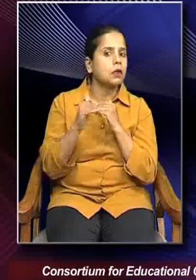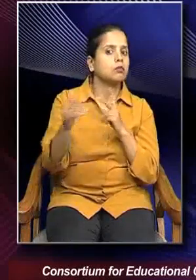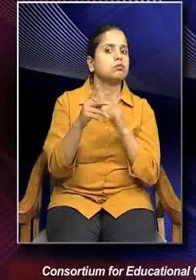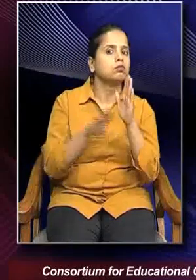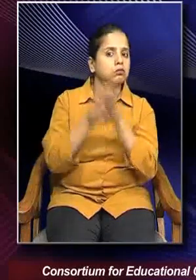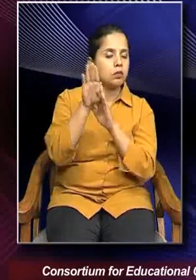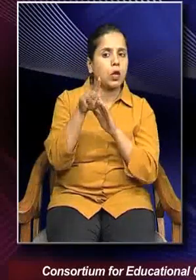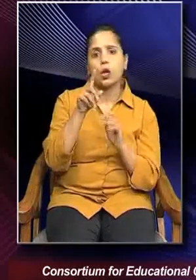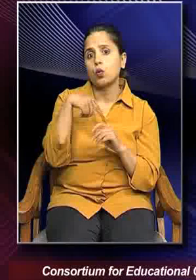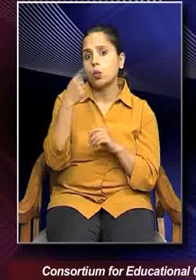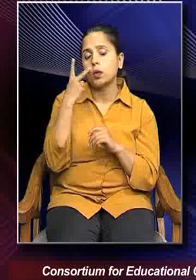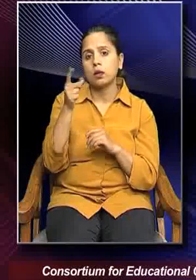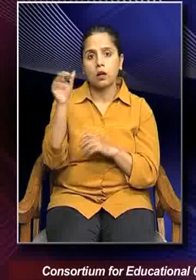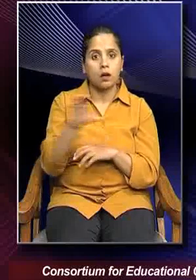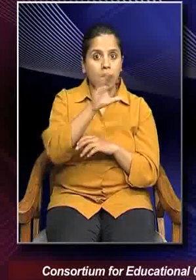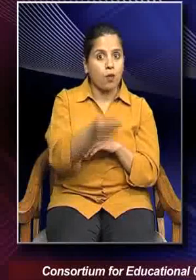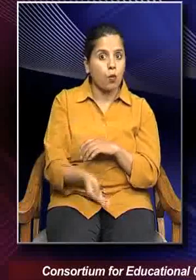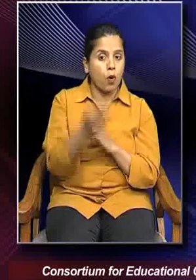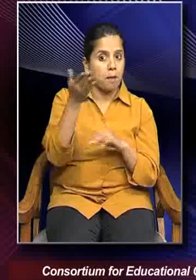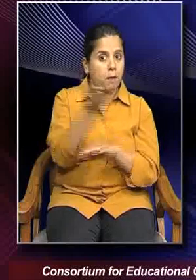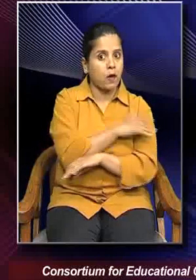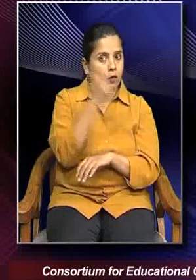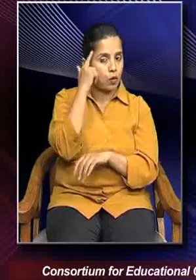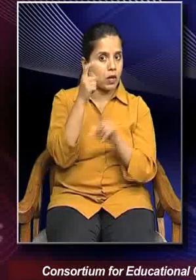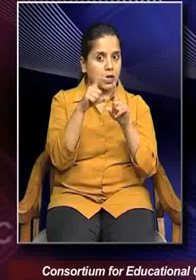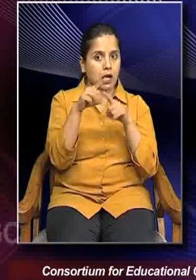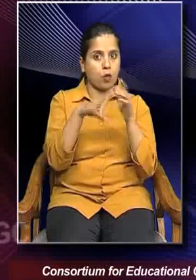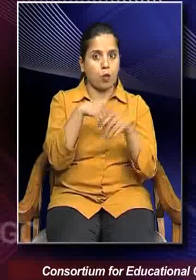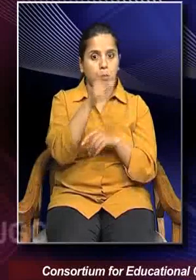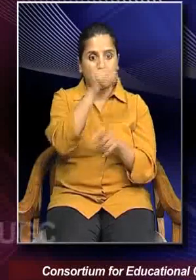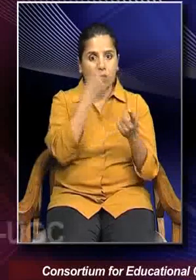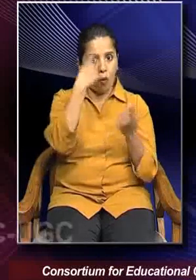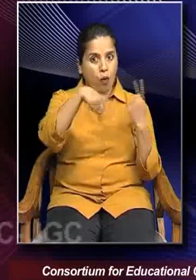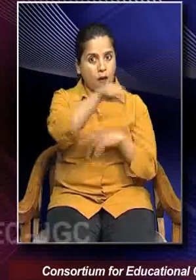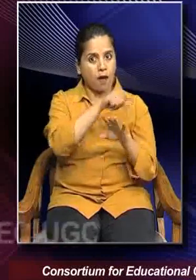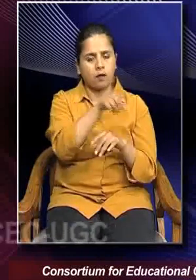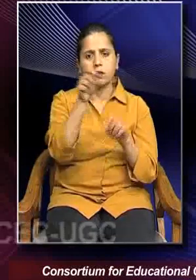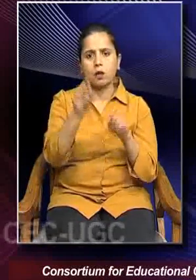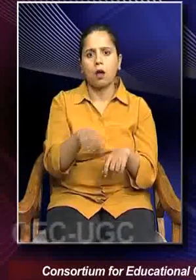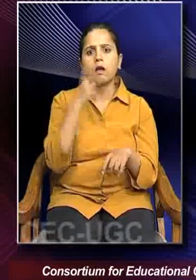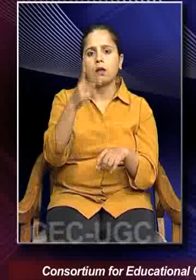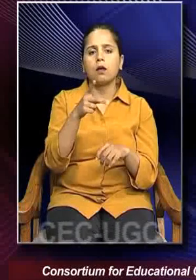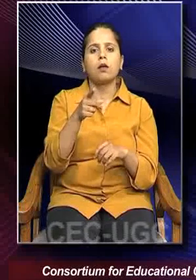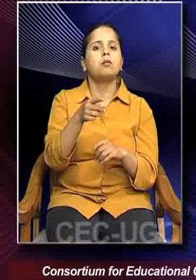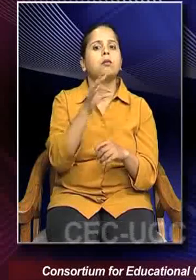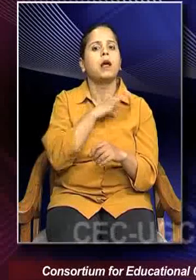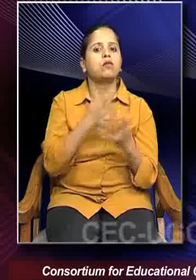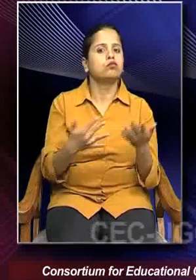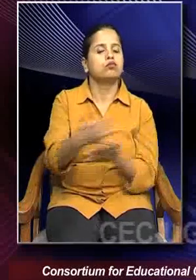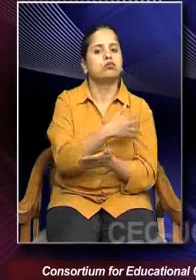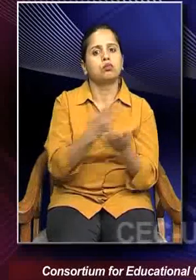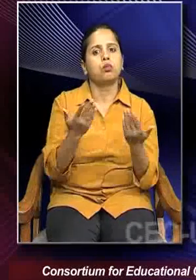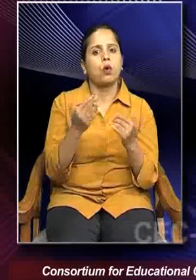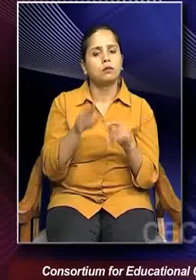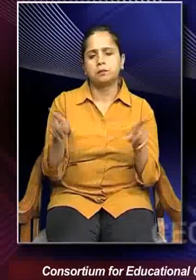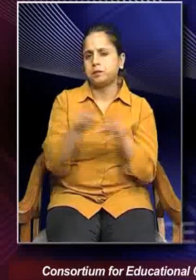who invest well in advance in the demography of its population are able to reap the dividend of demographic transition, just